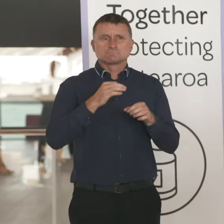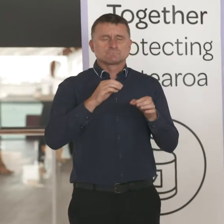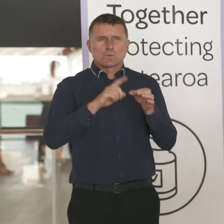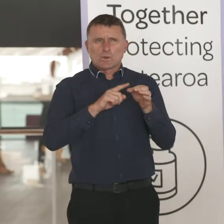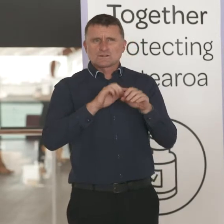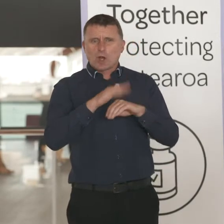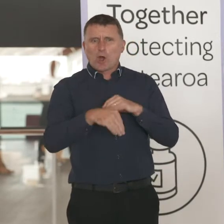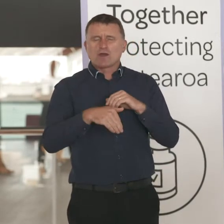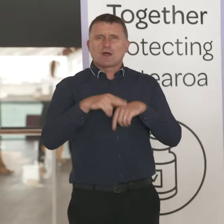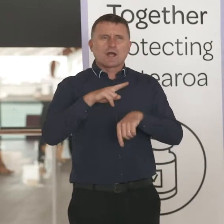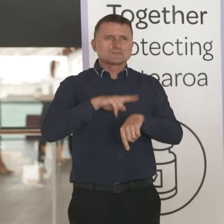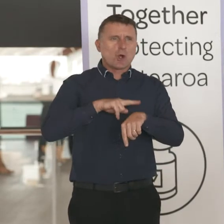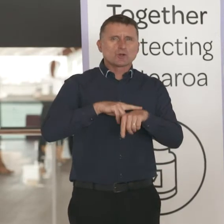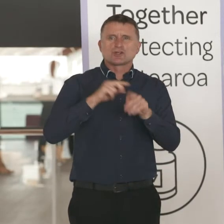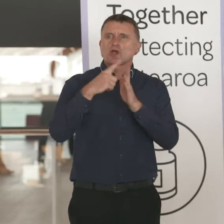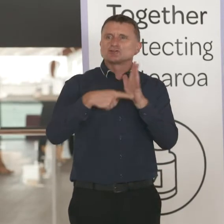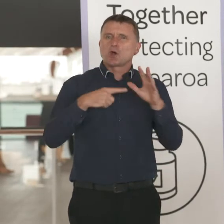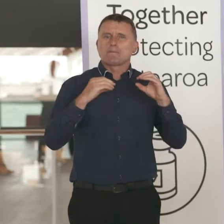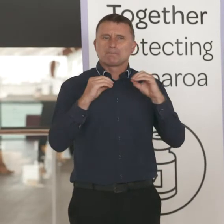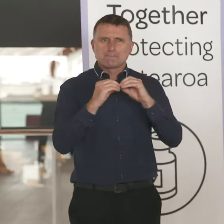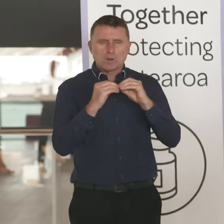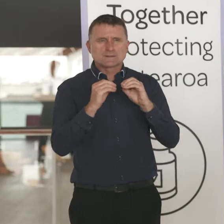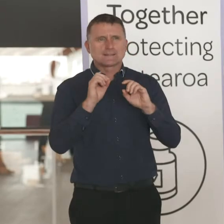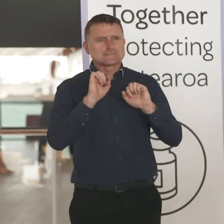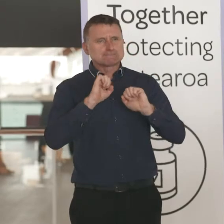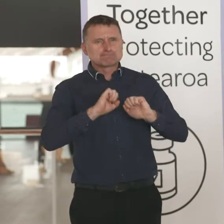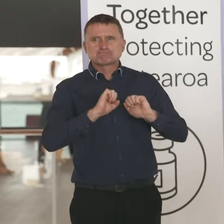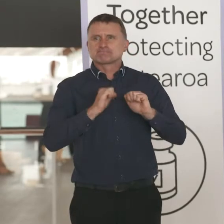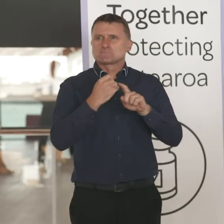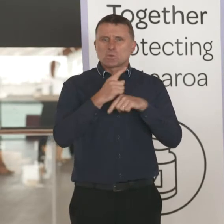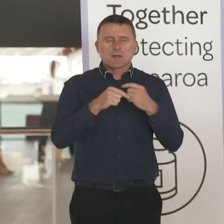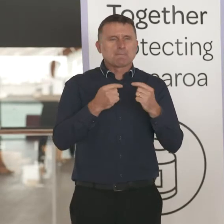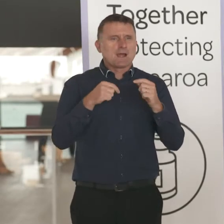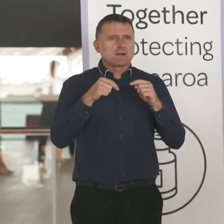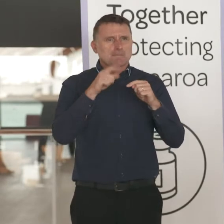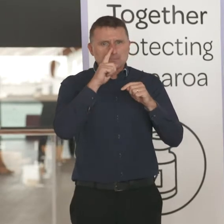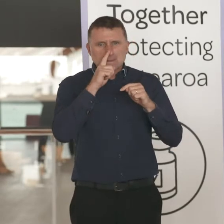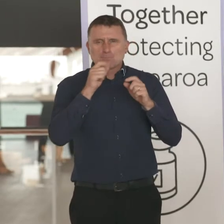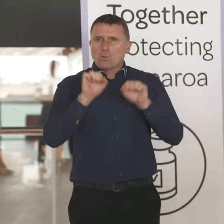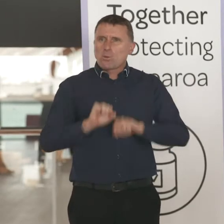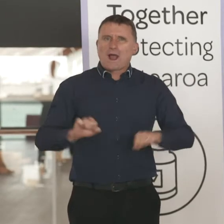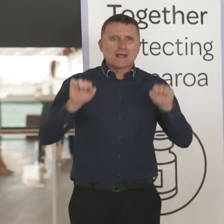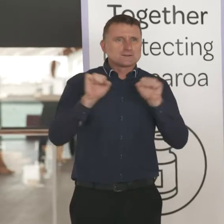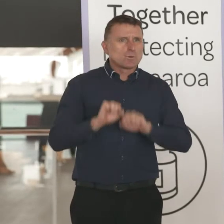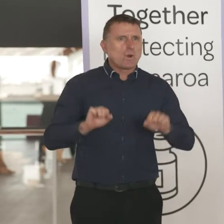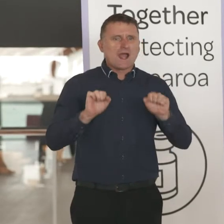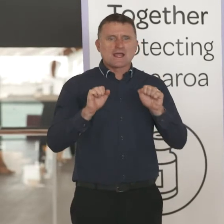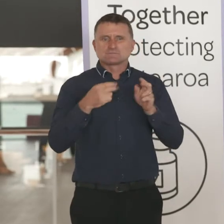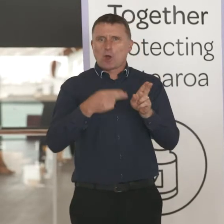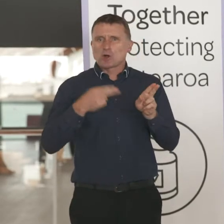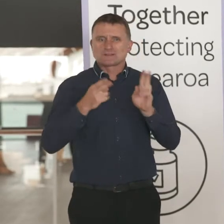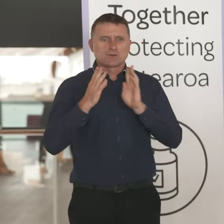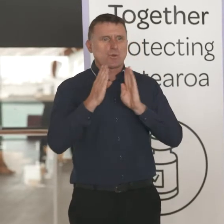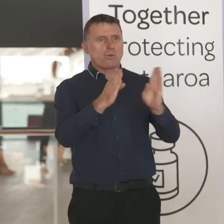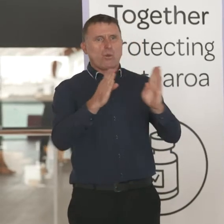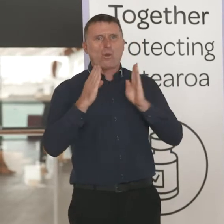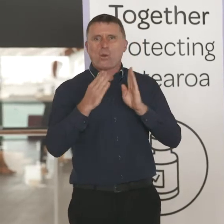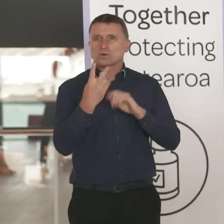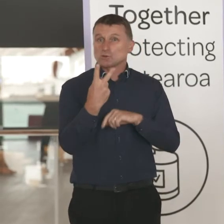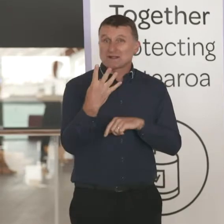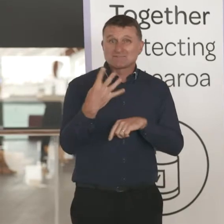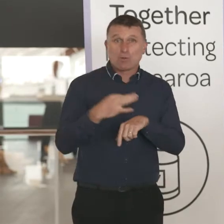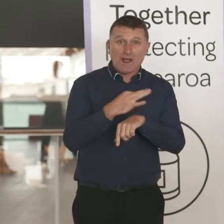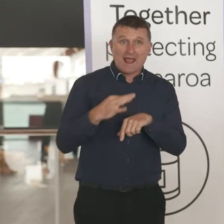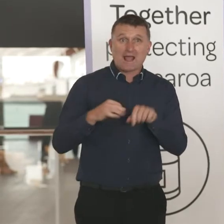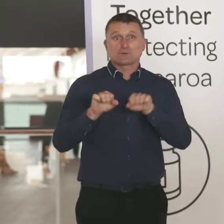waiting 24 hours in hospital corridors for care. Are you aware of this, and what's the extent? Yes, so